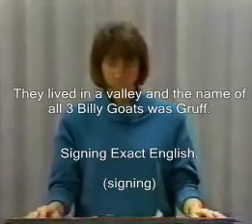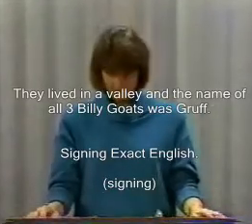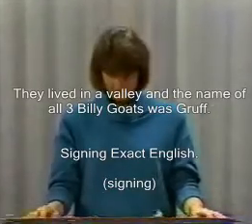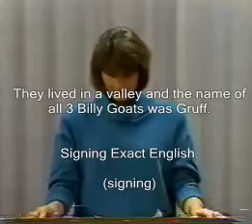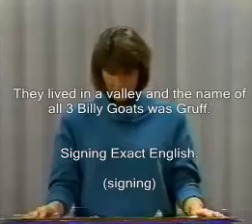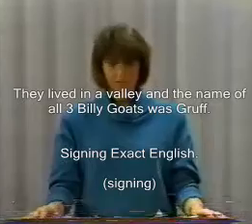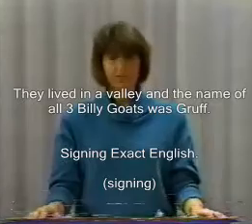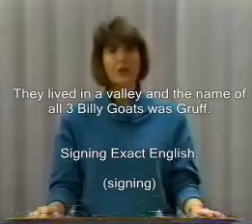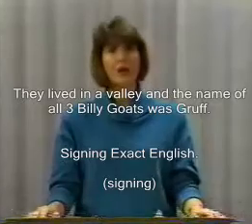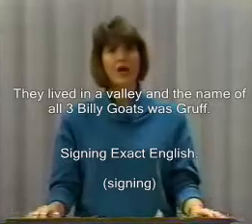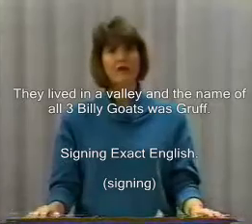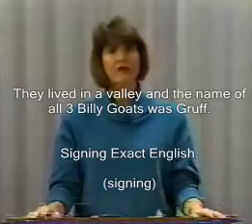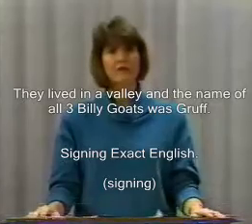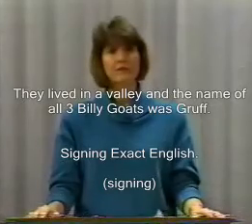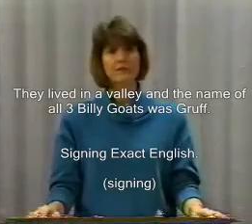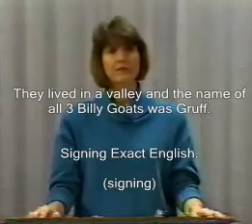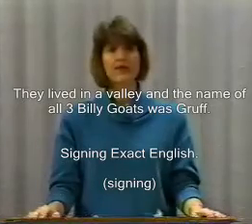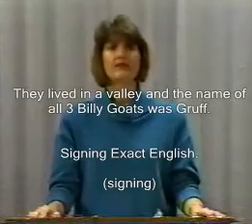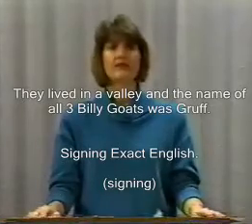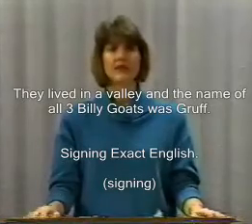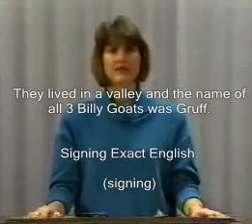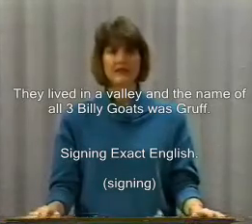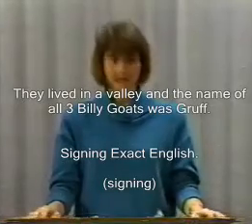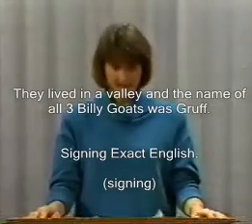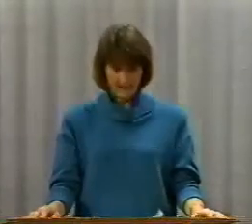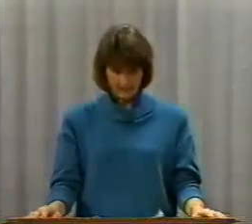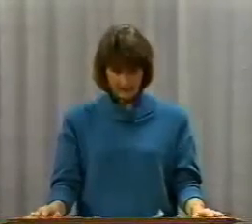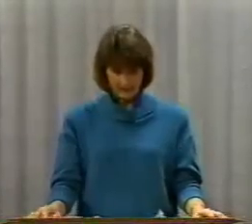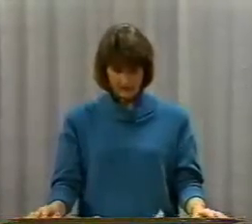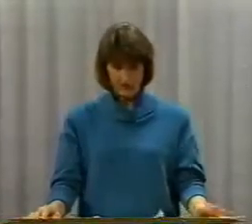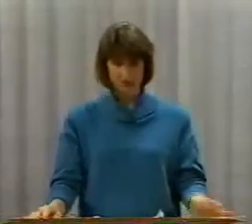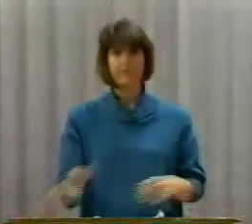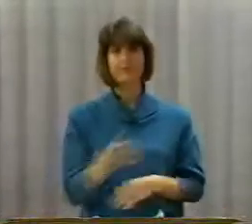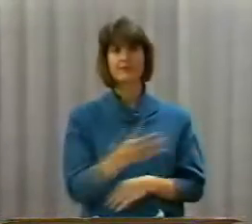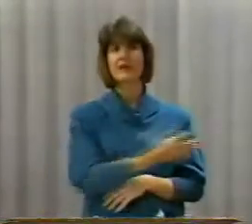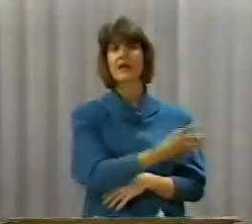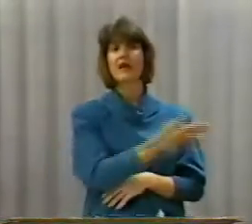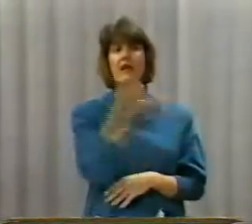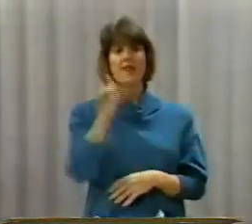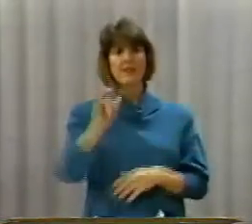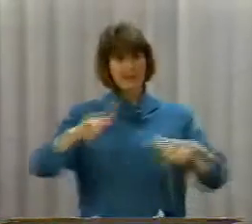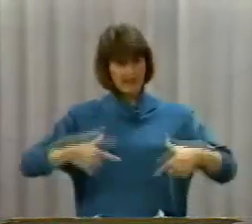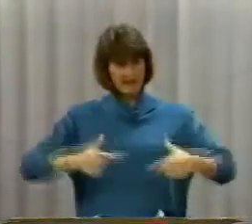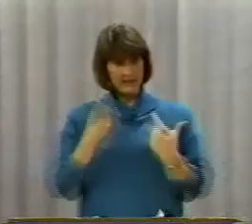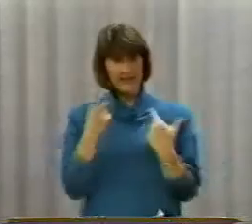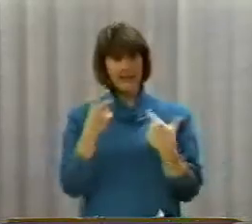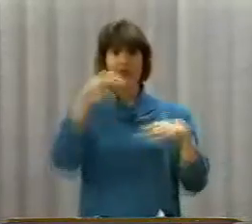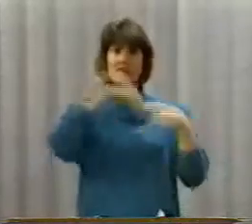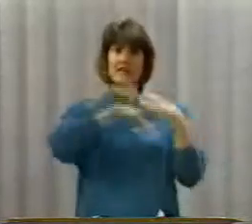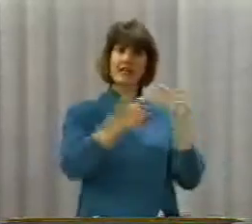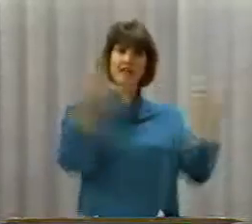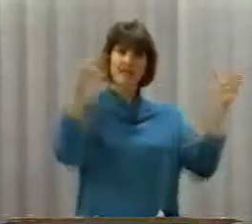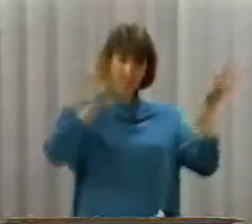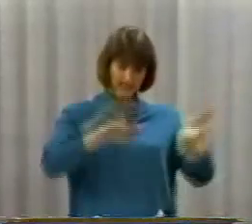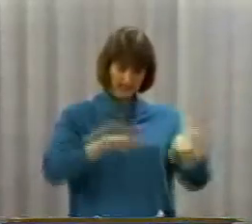goats was Gruff. Signing Exact English. They lived in a